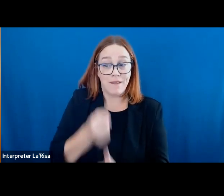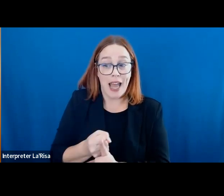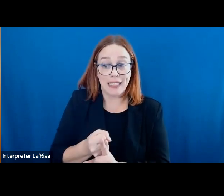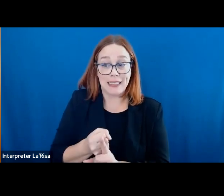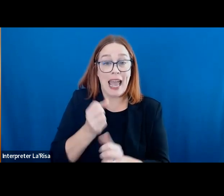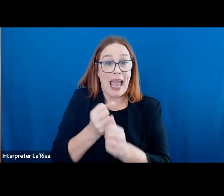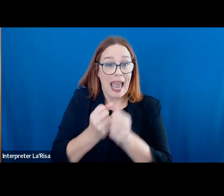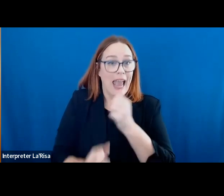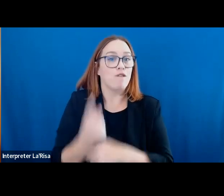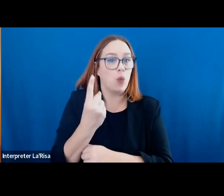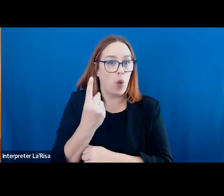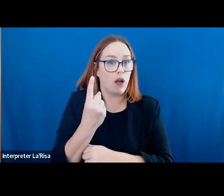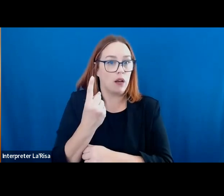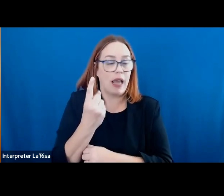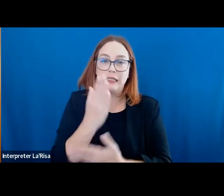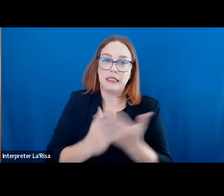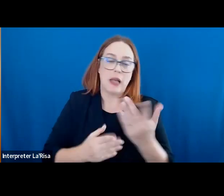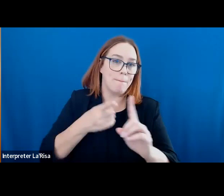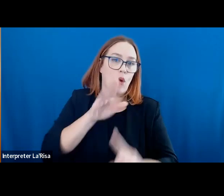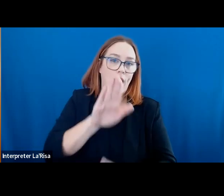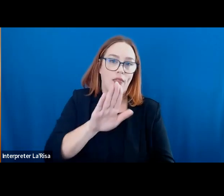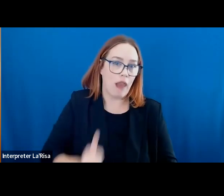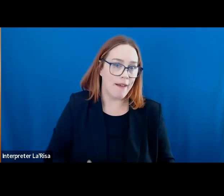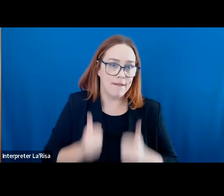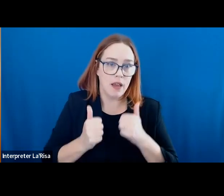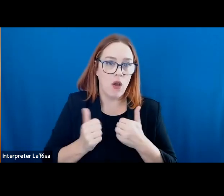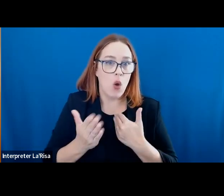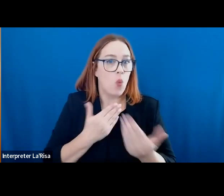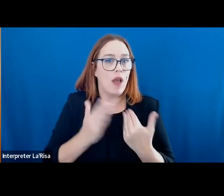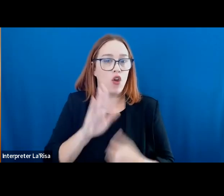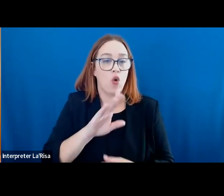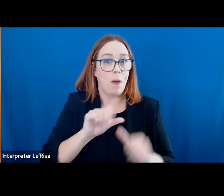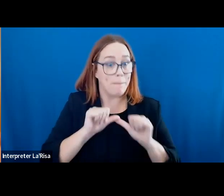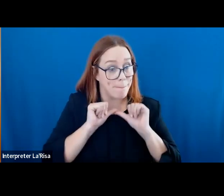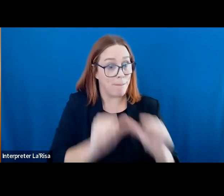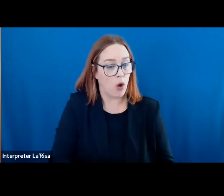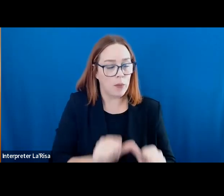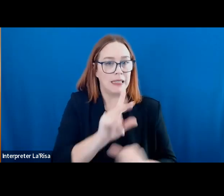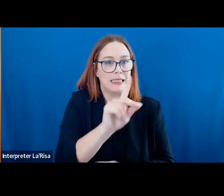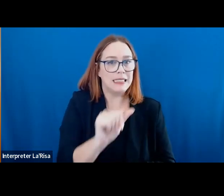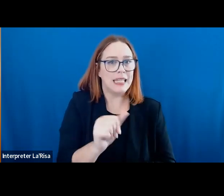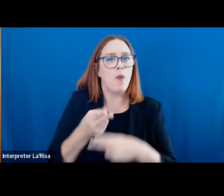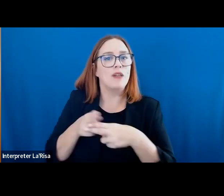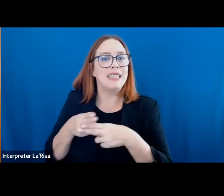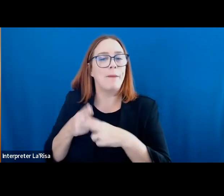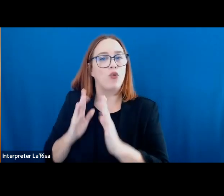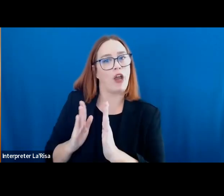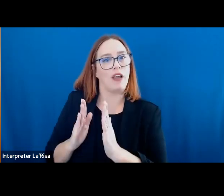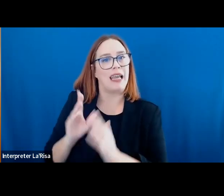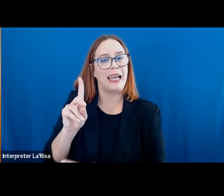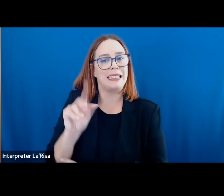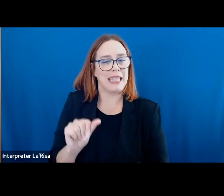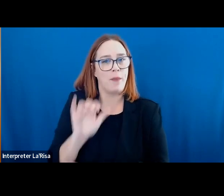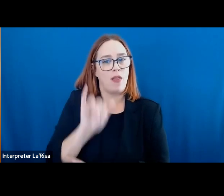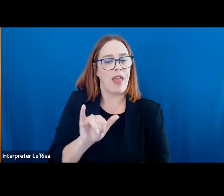you are either disabled or temporarily not disabled. It's just part of the human experience.